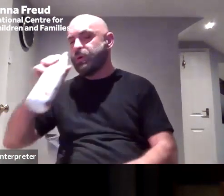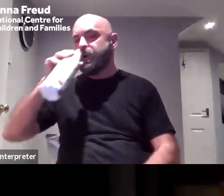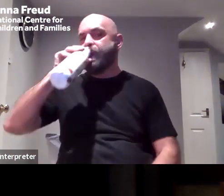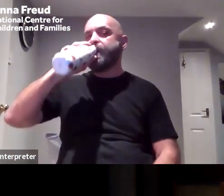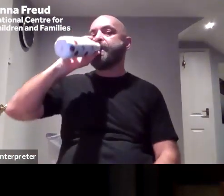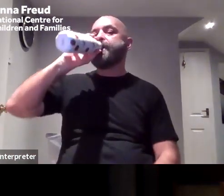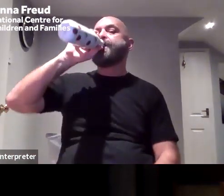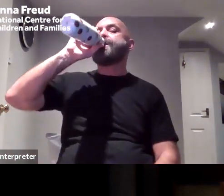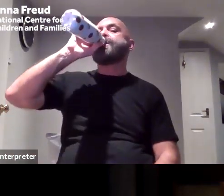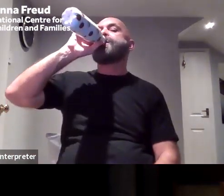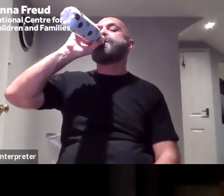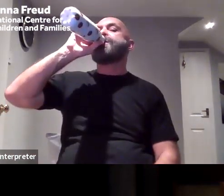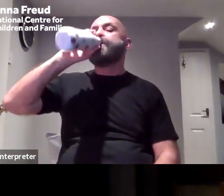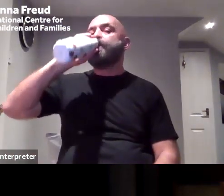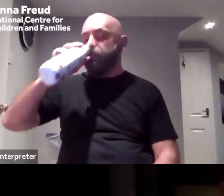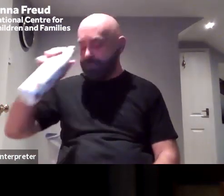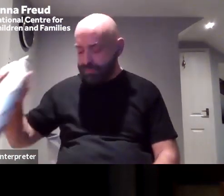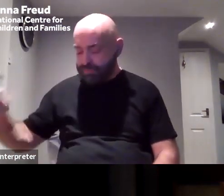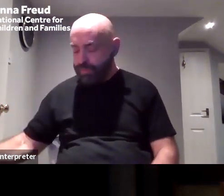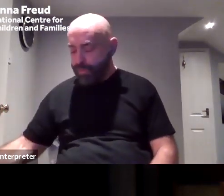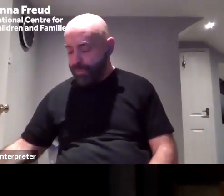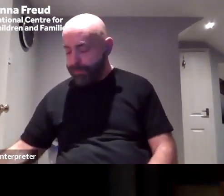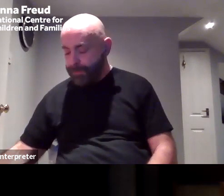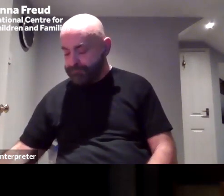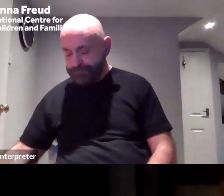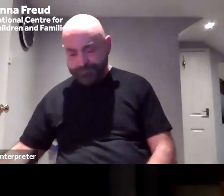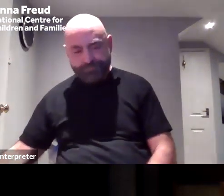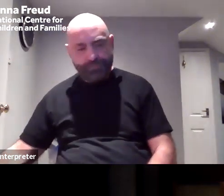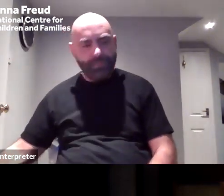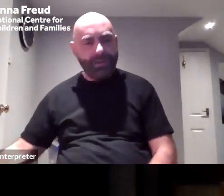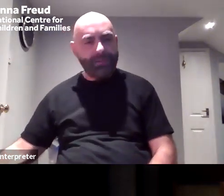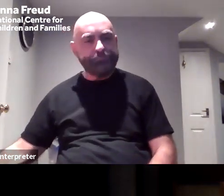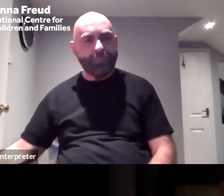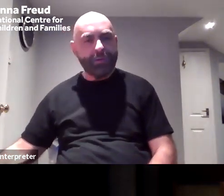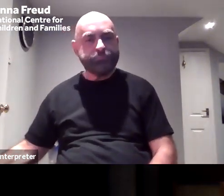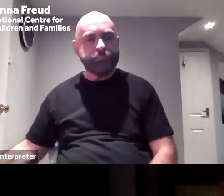One, Kate Heiter, who's a community psychiatrist,